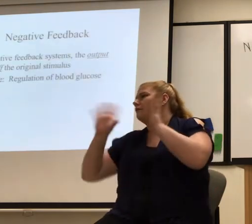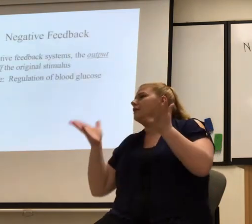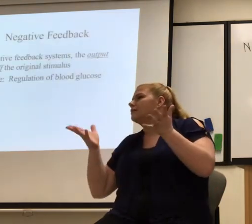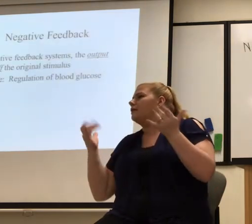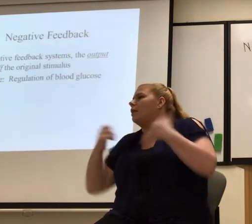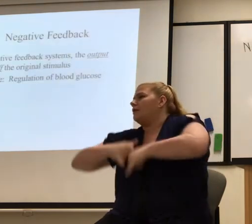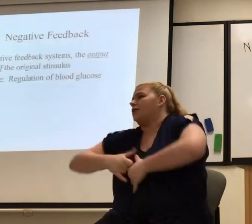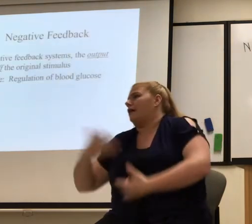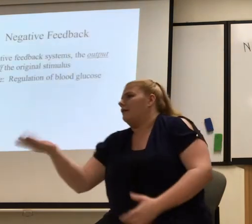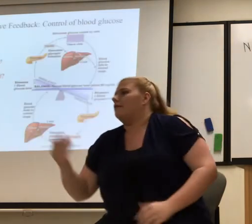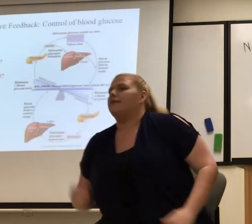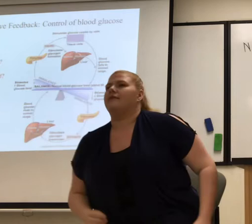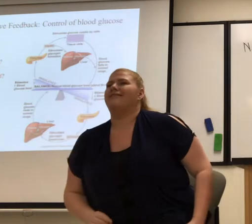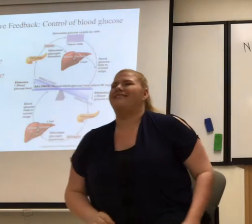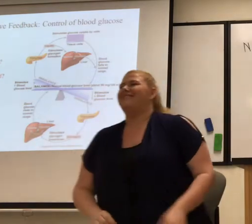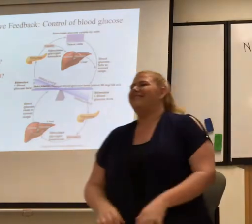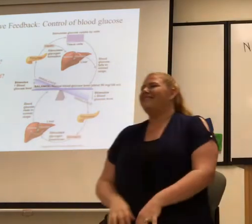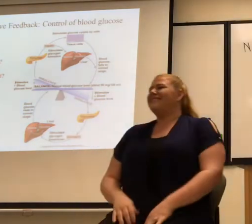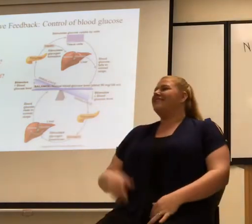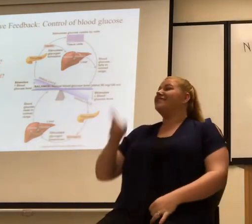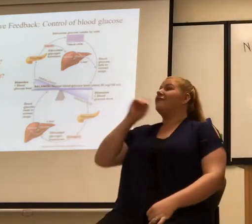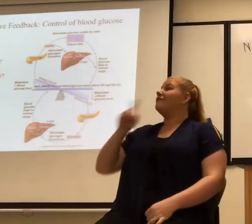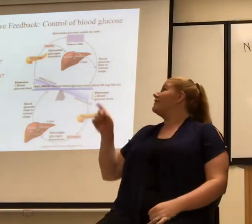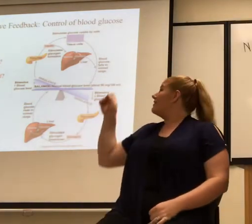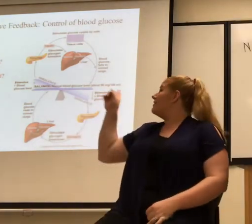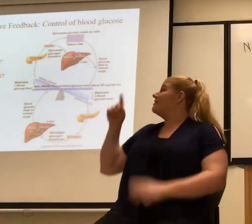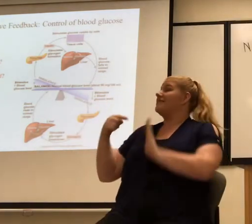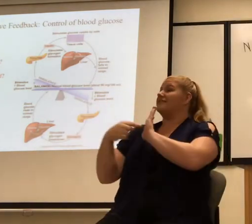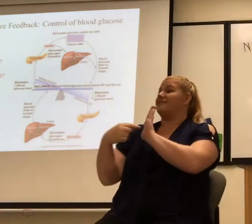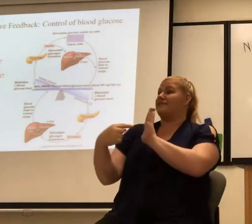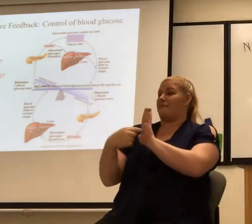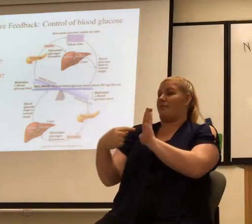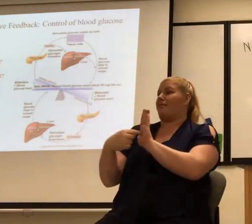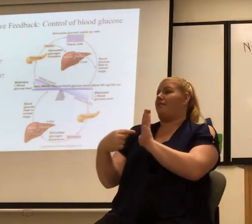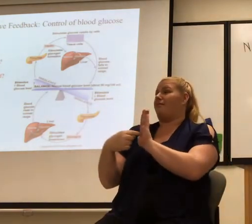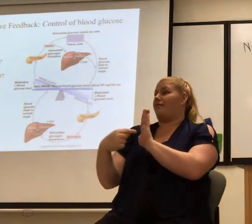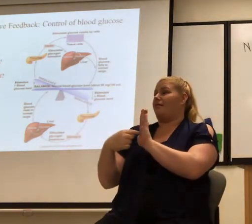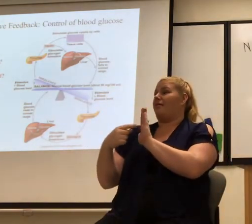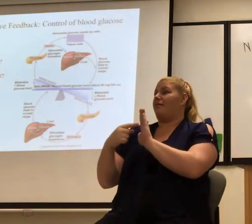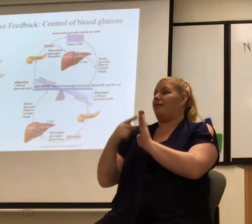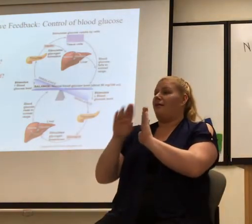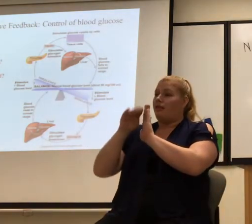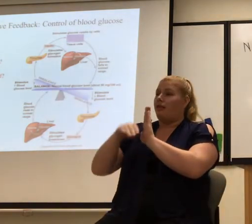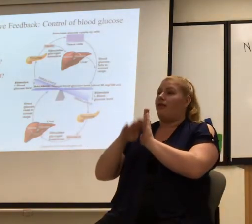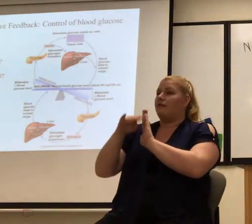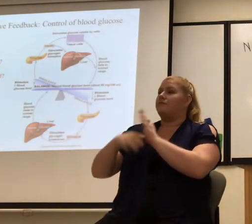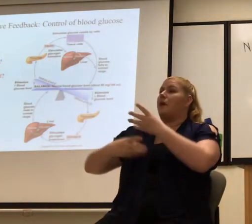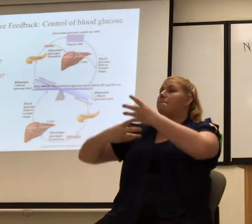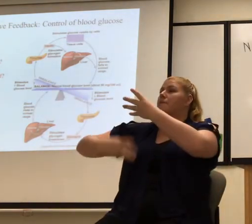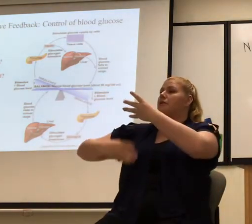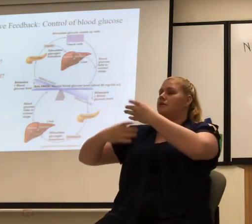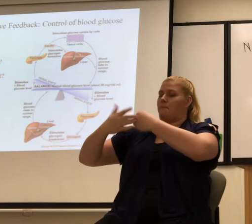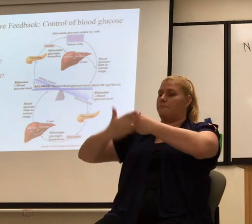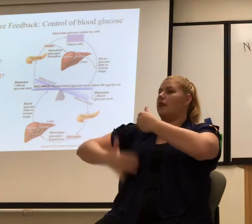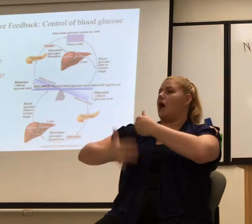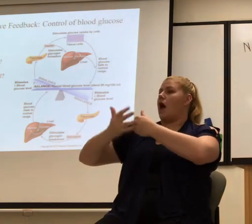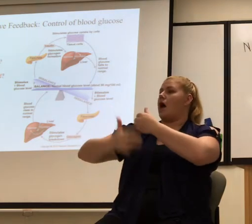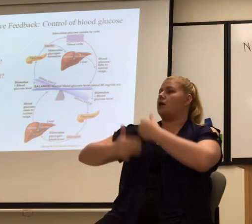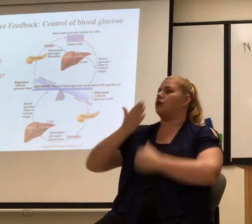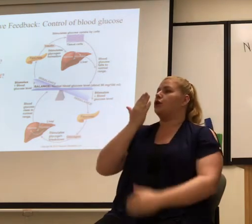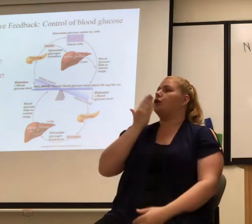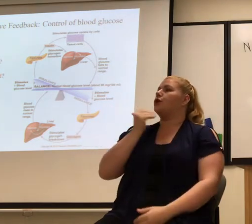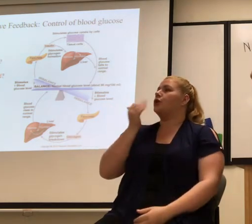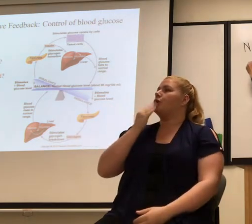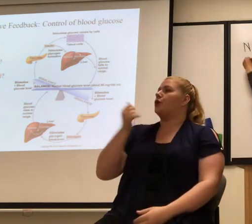All right, so let's look at this example here. The regulation of blood glucose, example